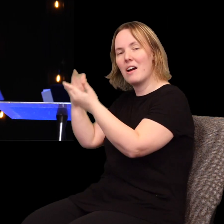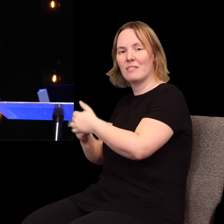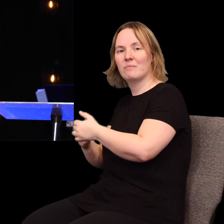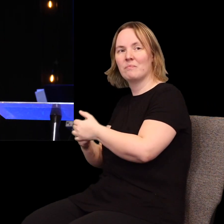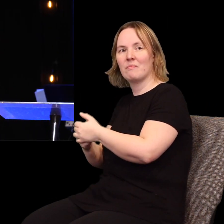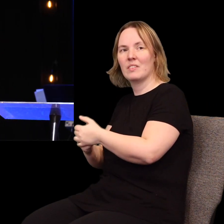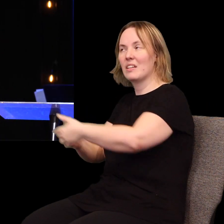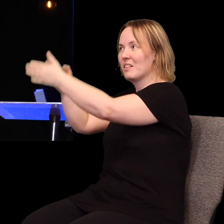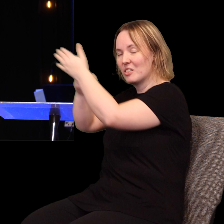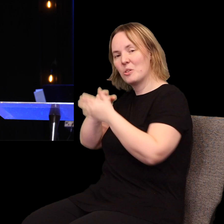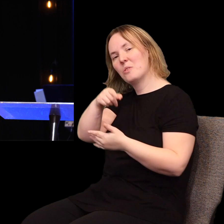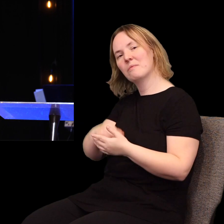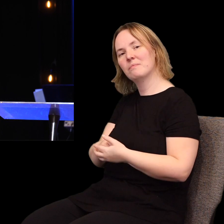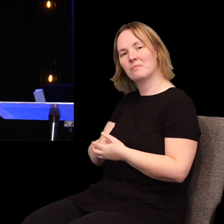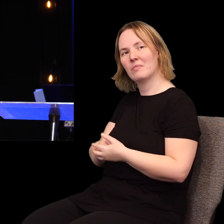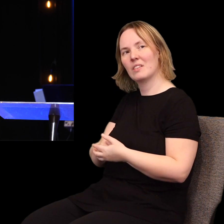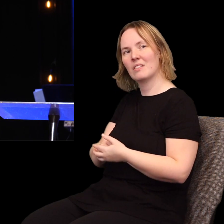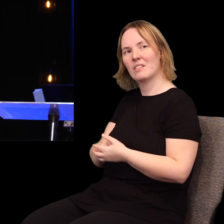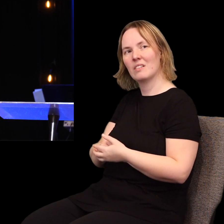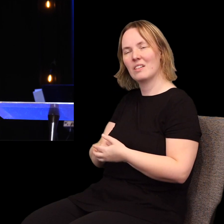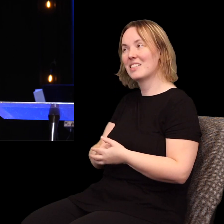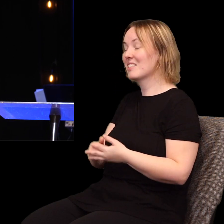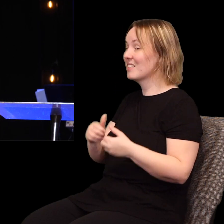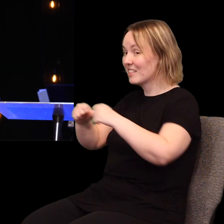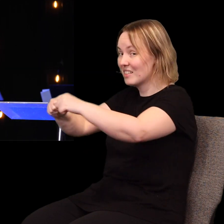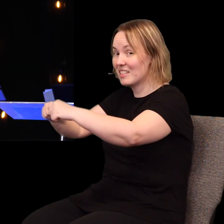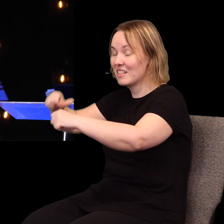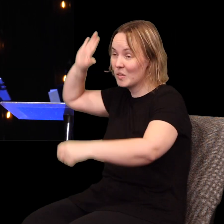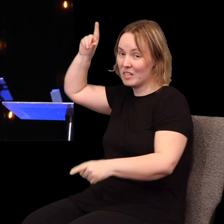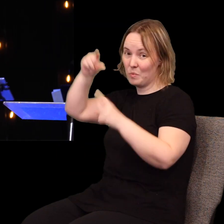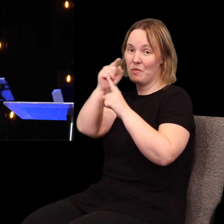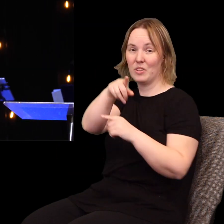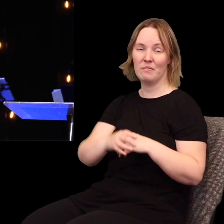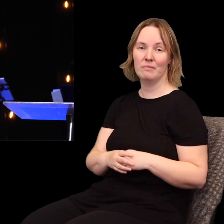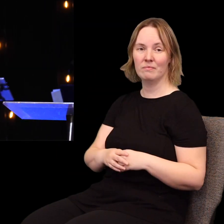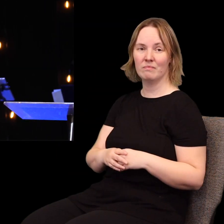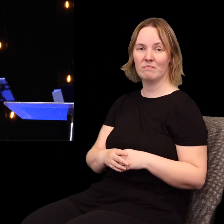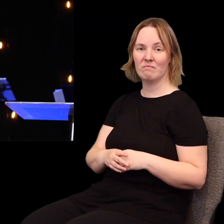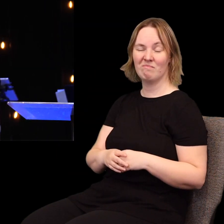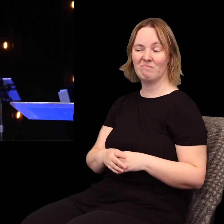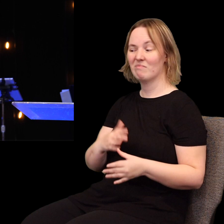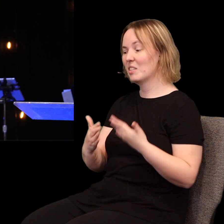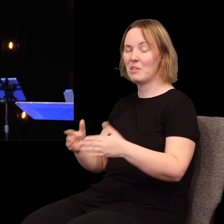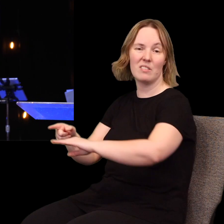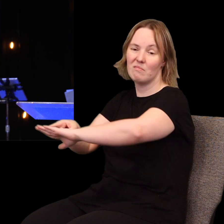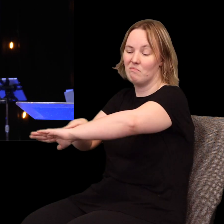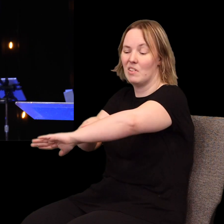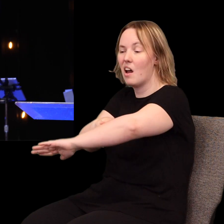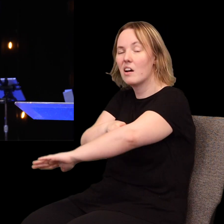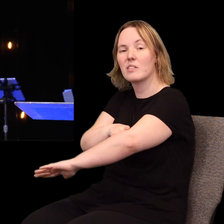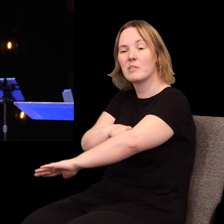back to it. I want you to show you this and say, that's still my word for you. However much water's been under the